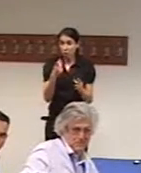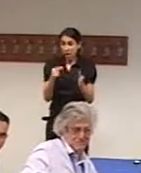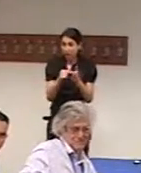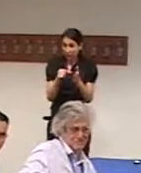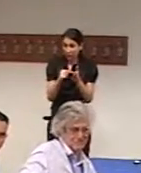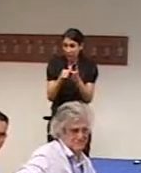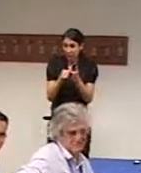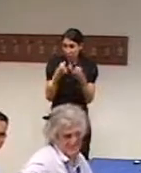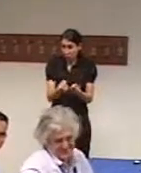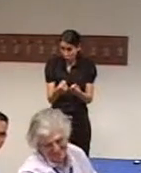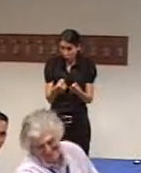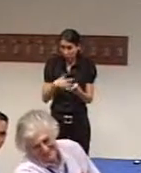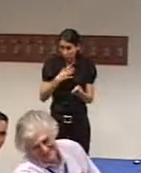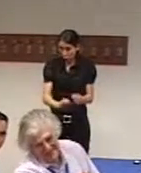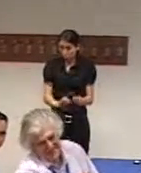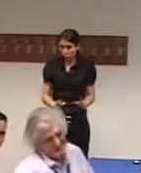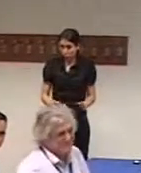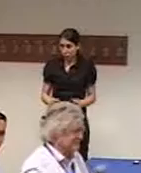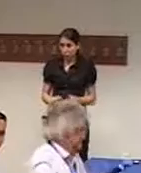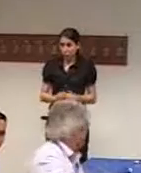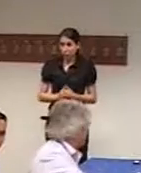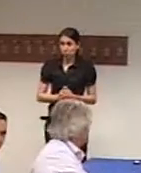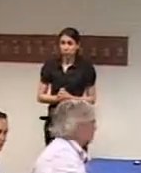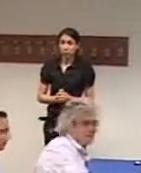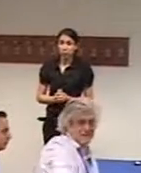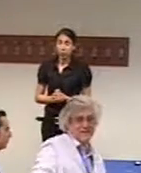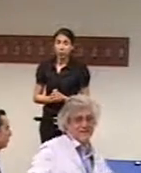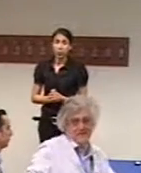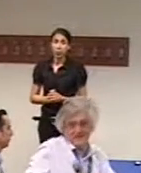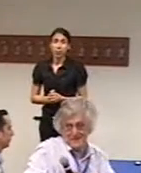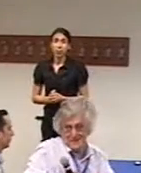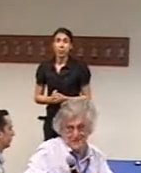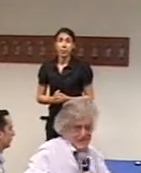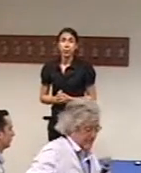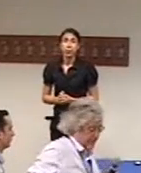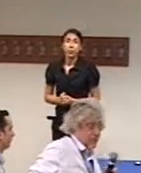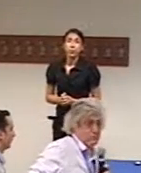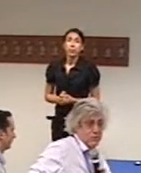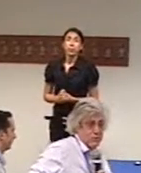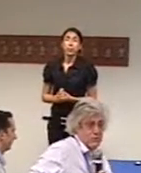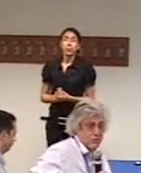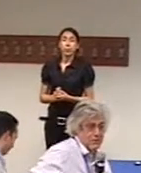special solutions, but there's no chip supporting that application with the ultra width band.